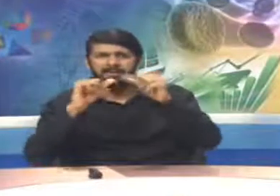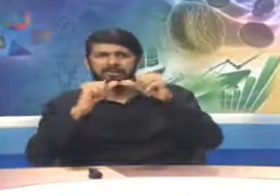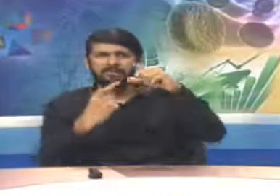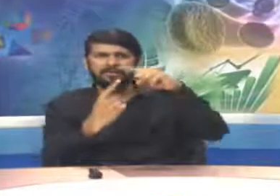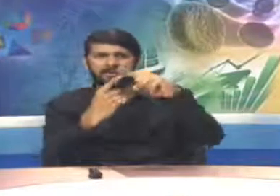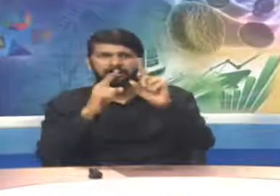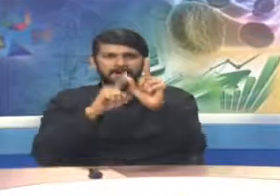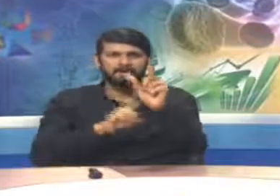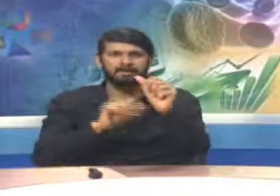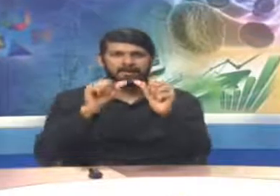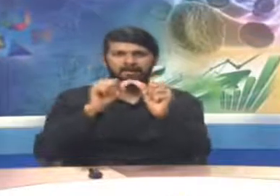emphasis on